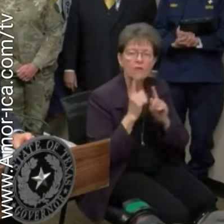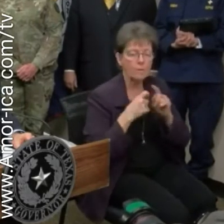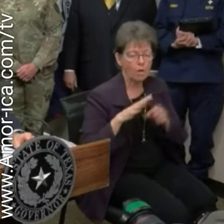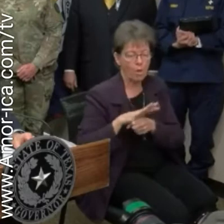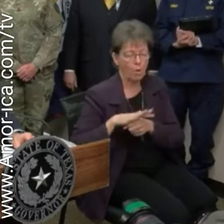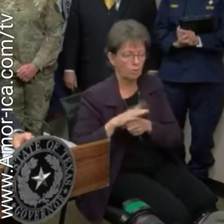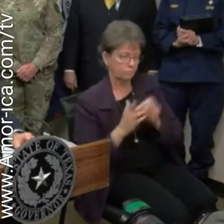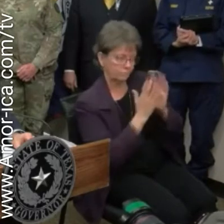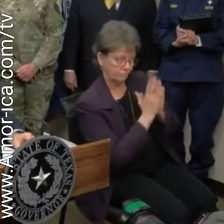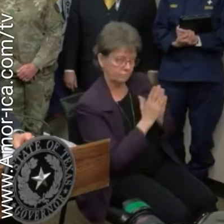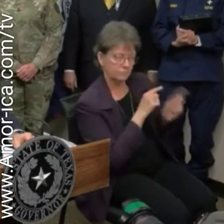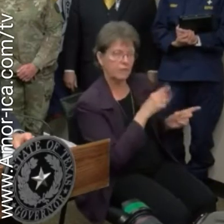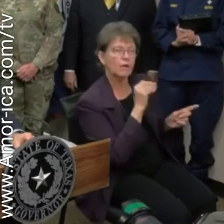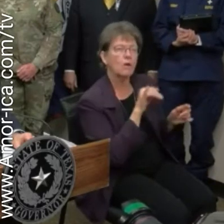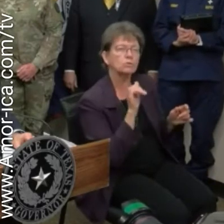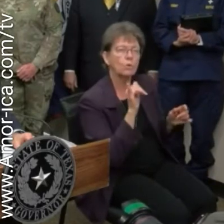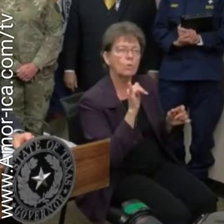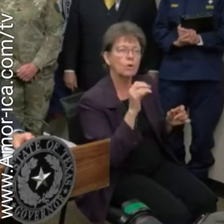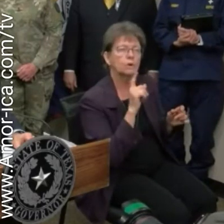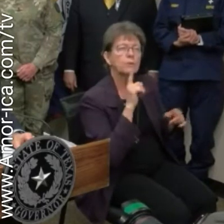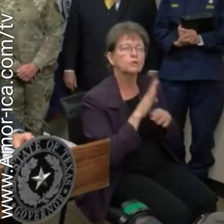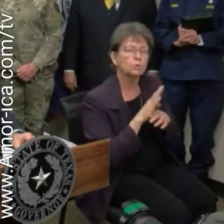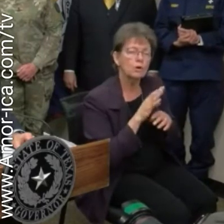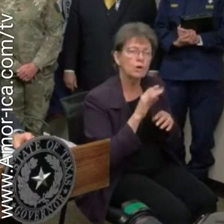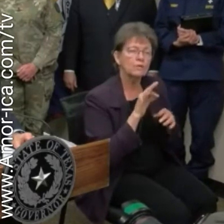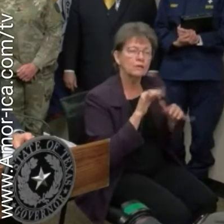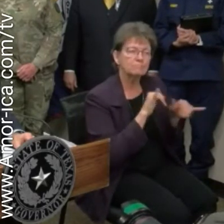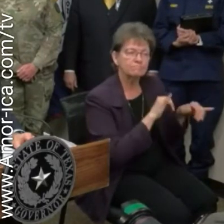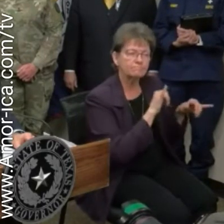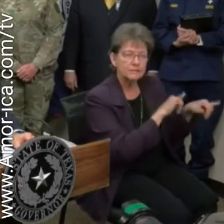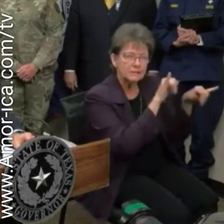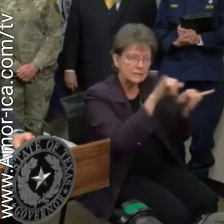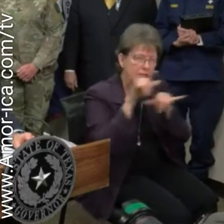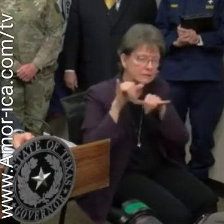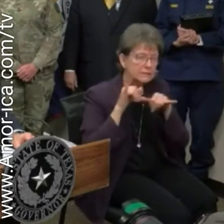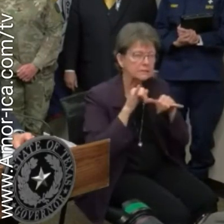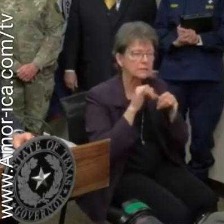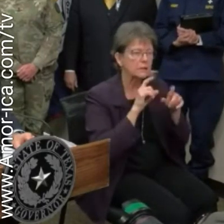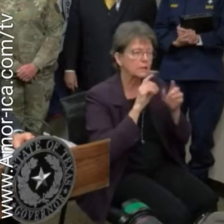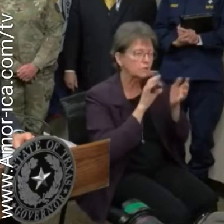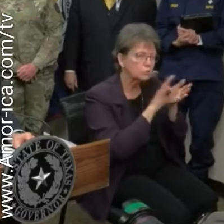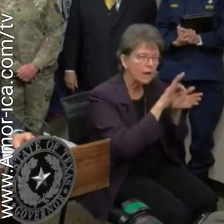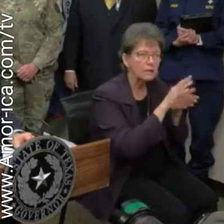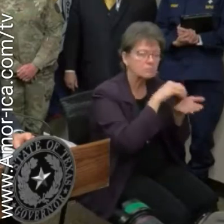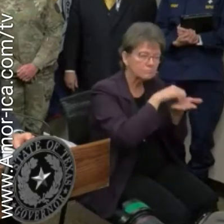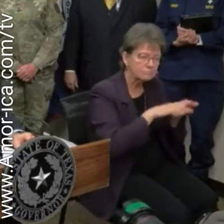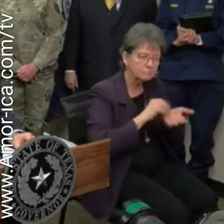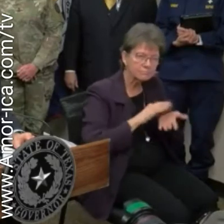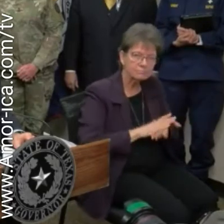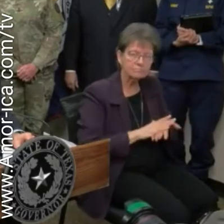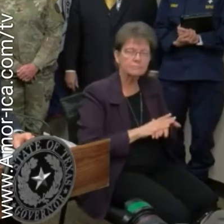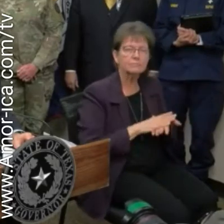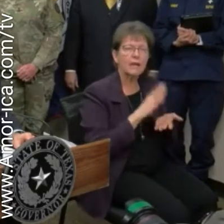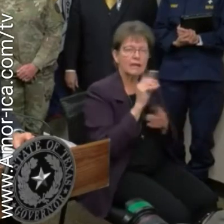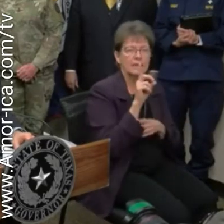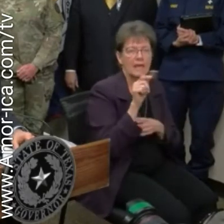local entities and also ensures consistent collection, tracking, and reporting of public health activities and